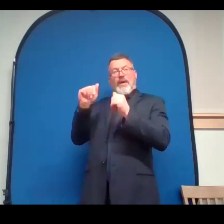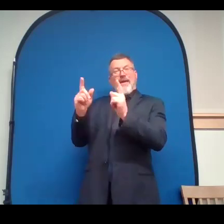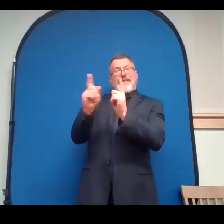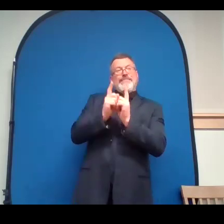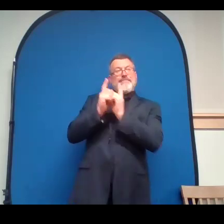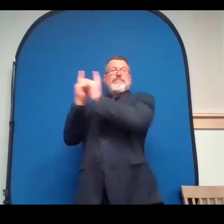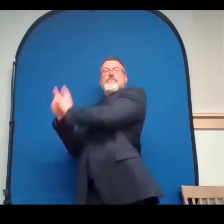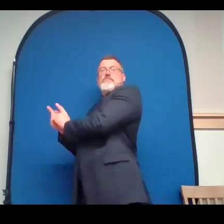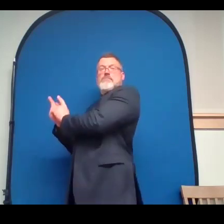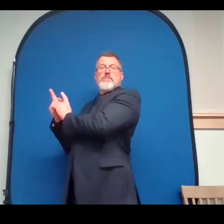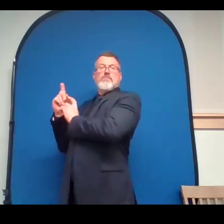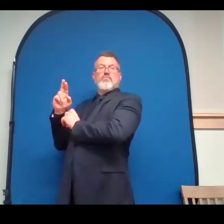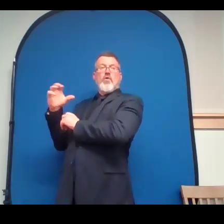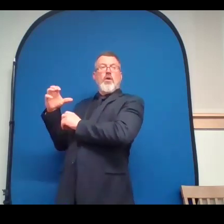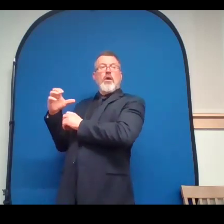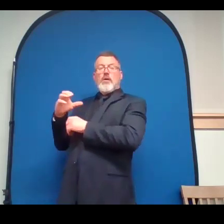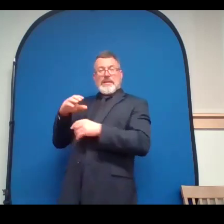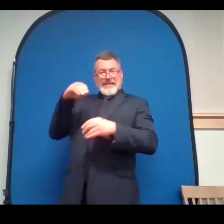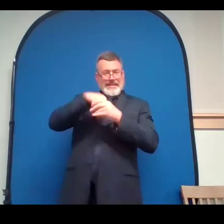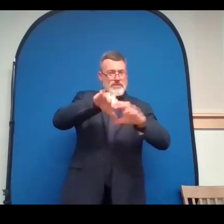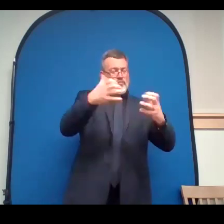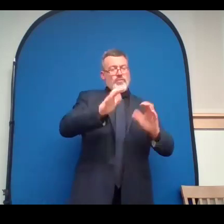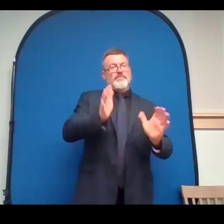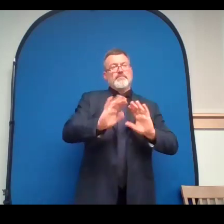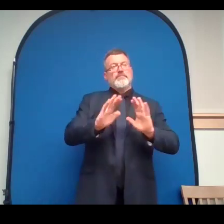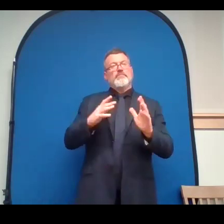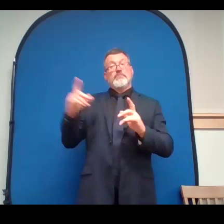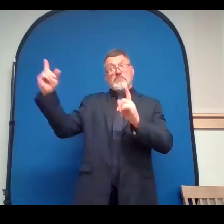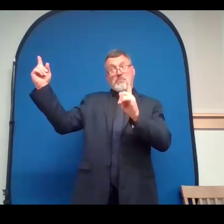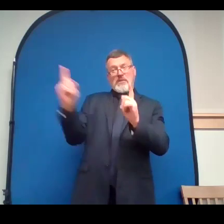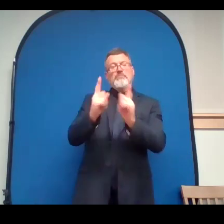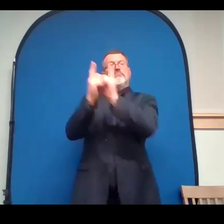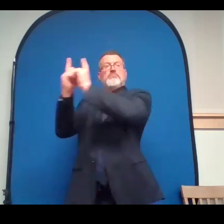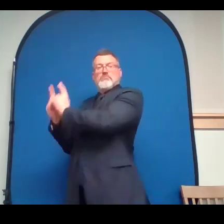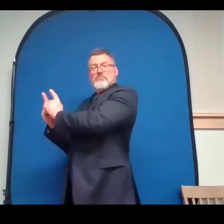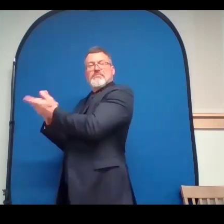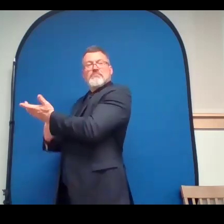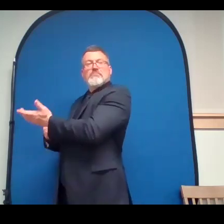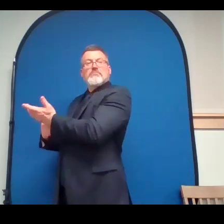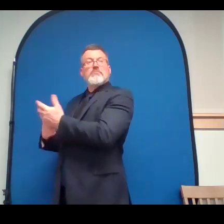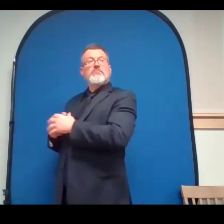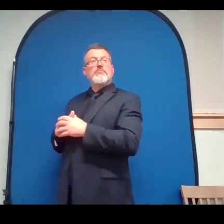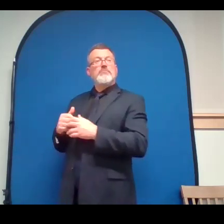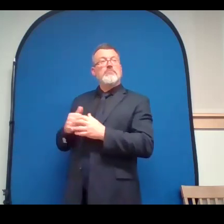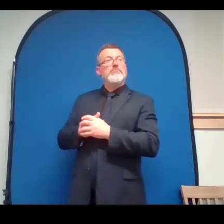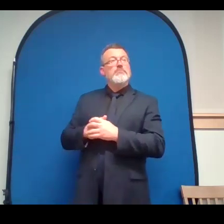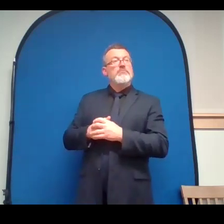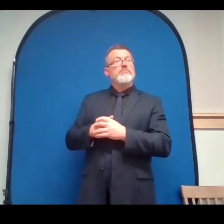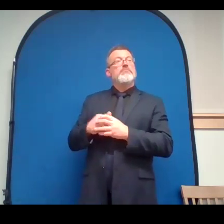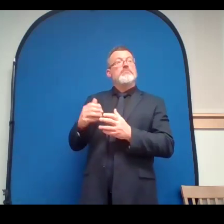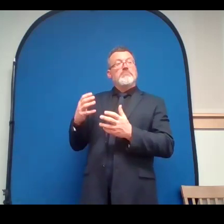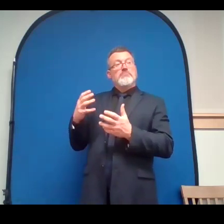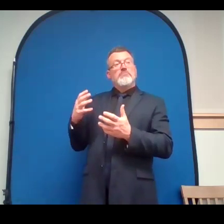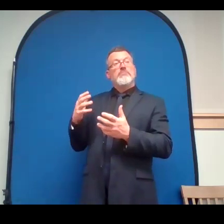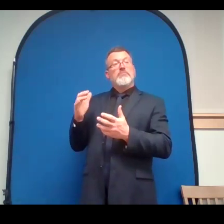the reserve center. And since my conversation with Sergeant Card the day prior, he had mentioned Reed again. The plan was then to